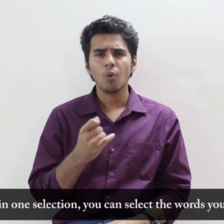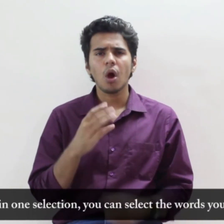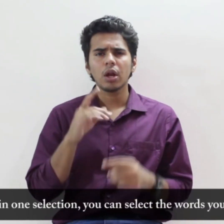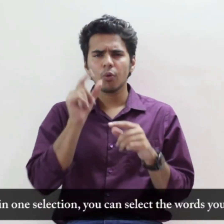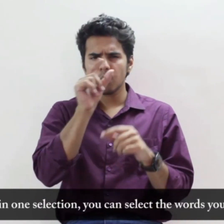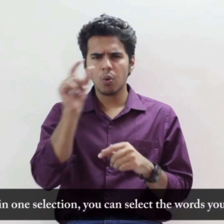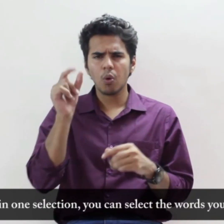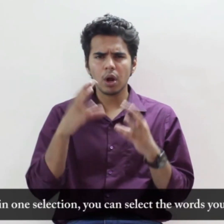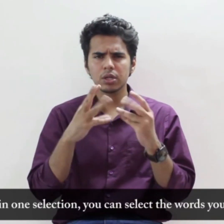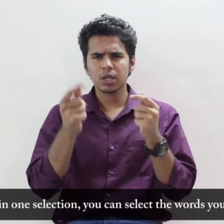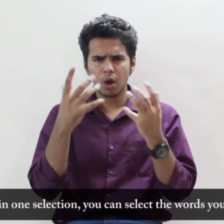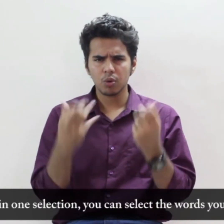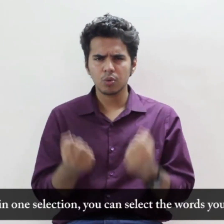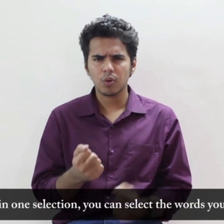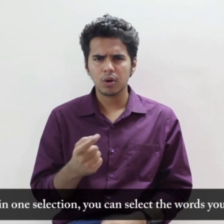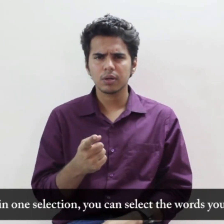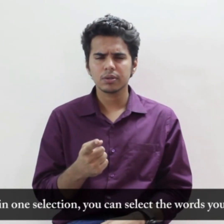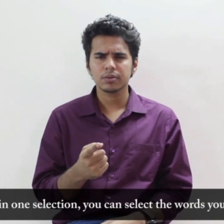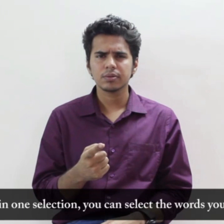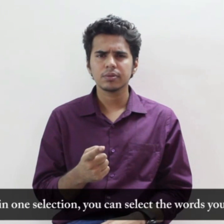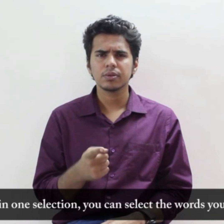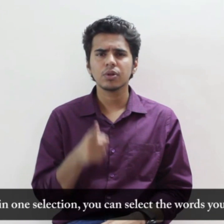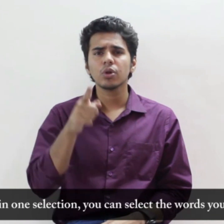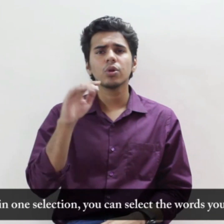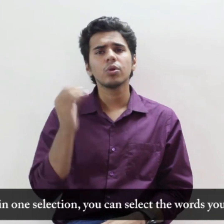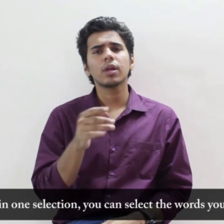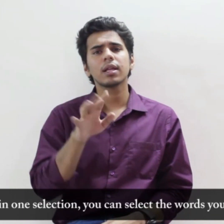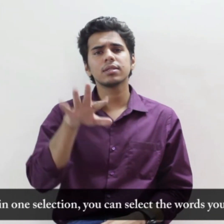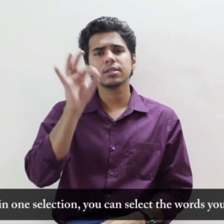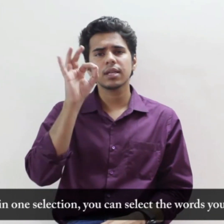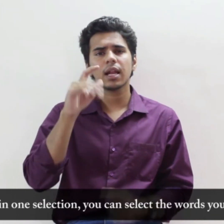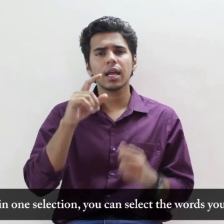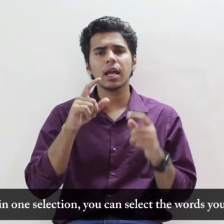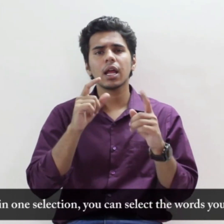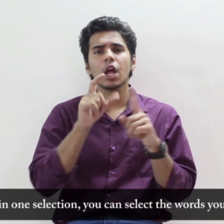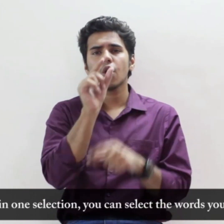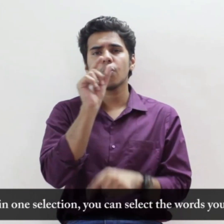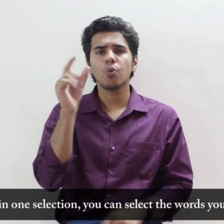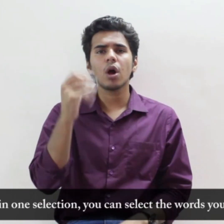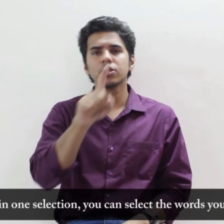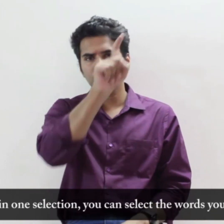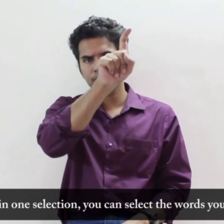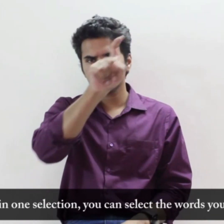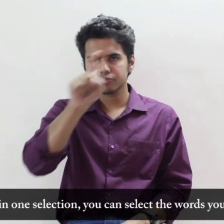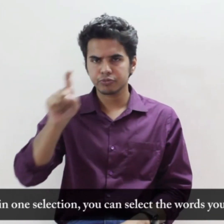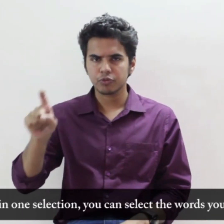To count words in one selection, you can select the words you want to count.